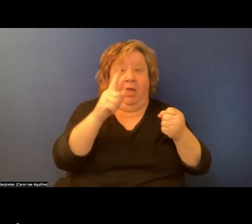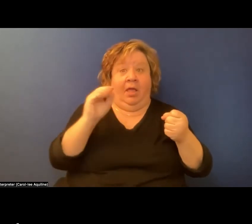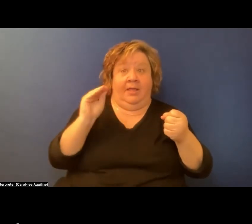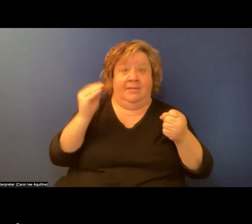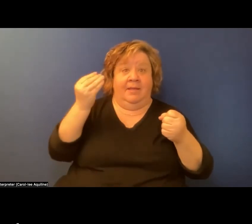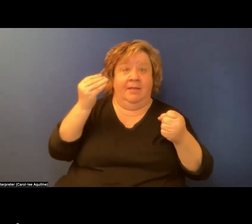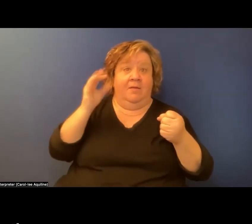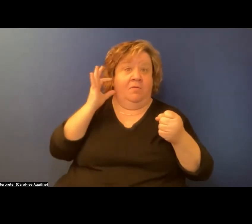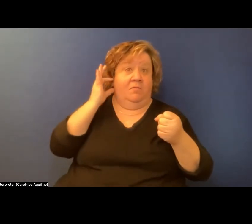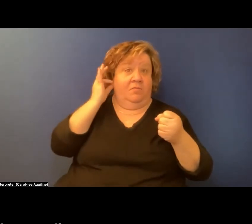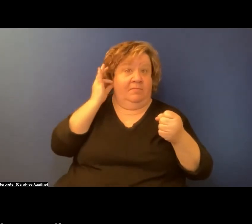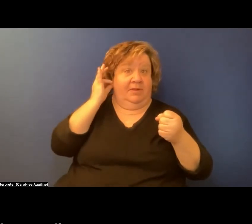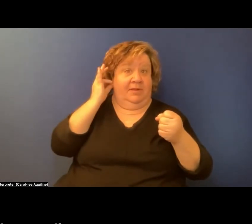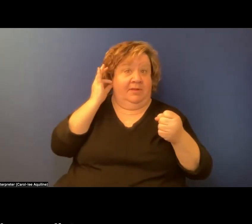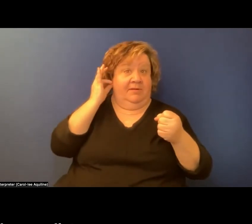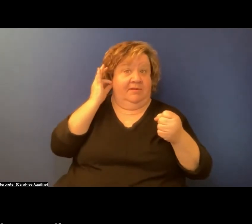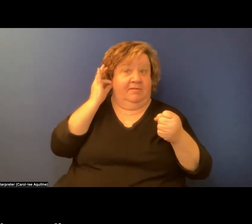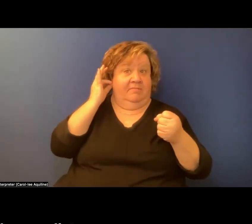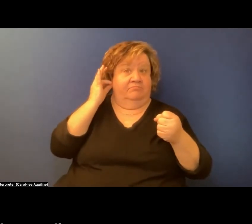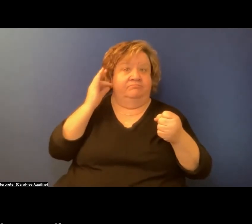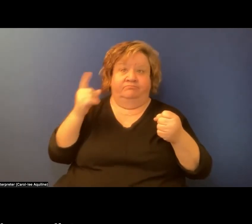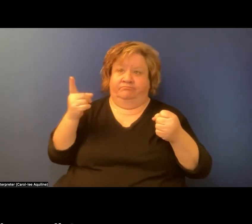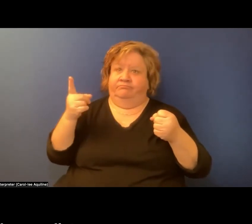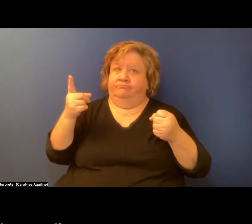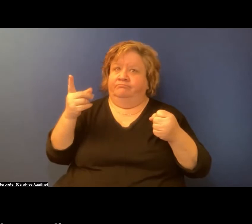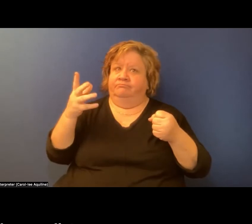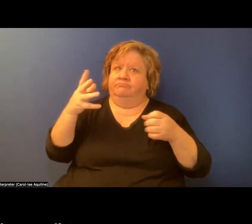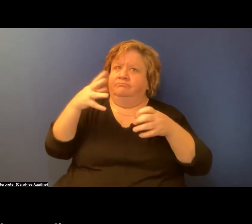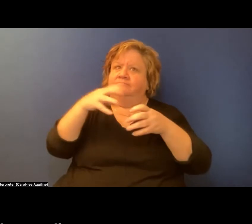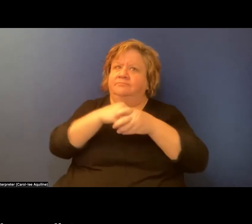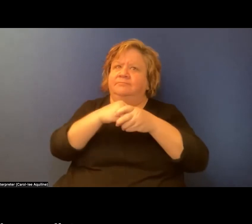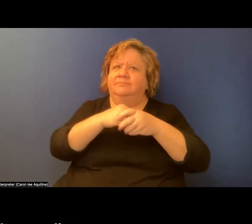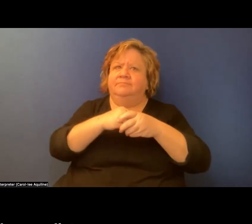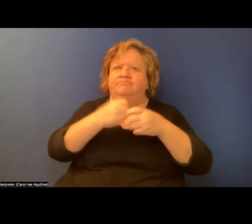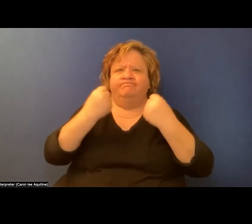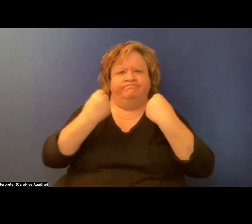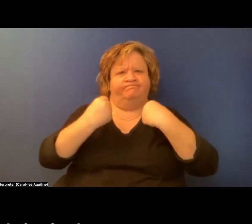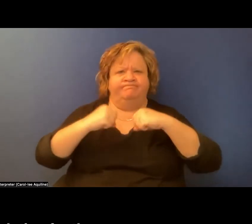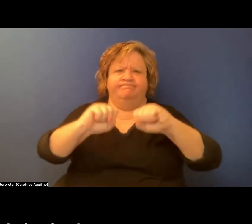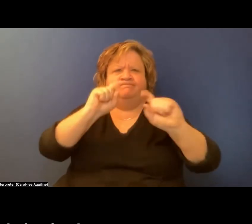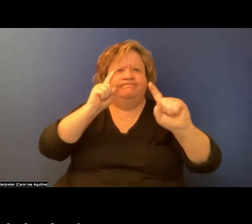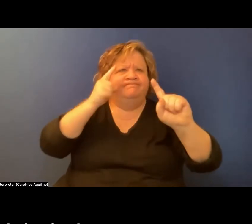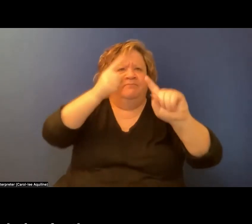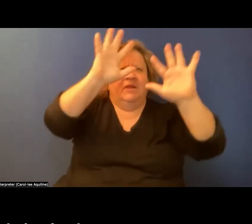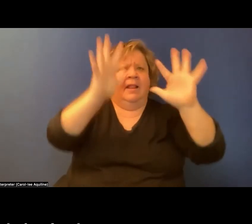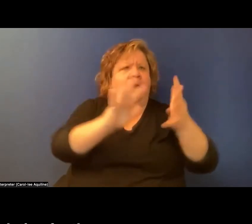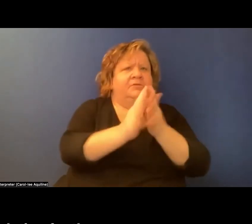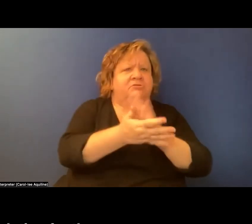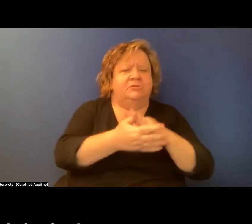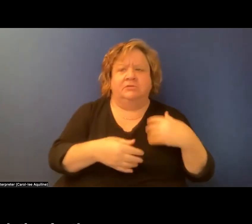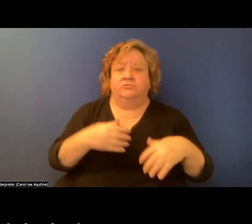the global climate movement. We heard today from the panelists, indigenous women with disabilities, they have offered their